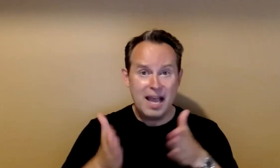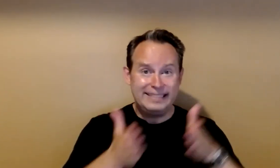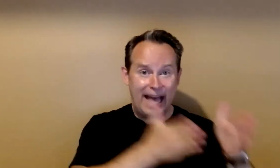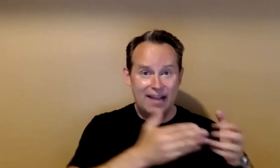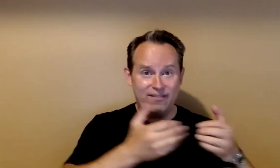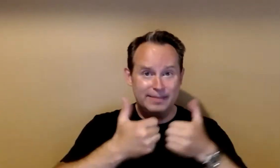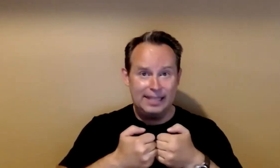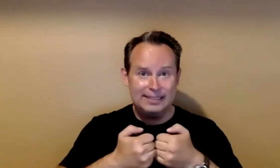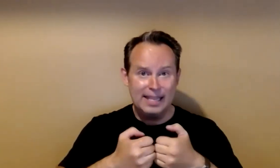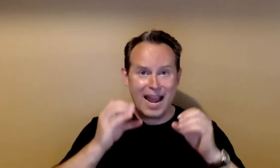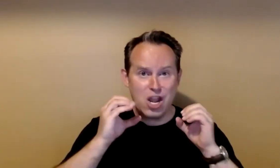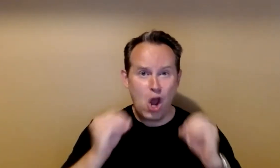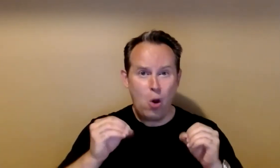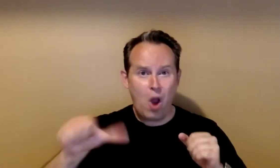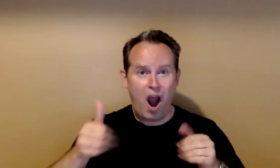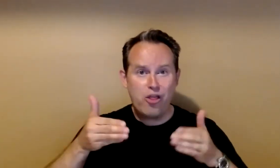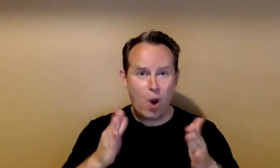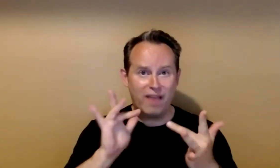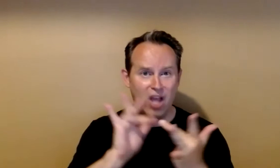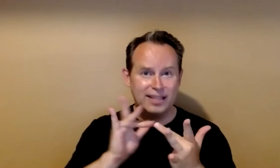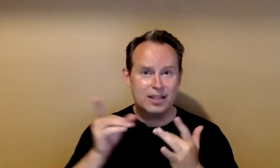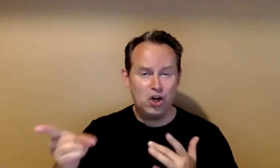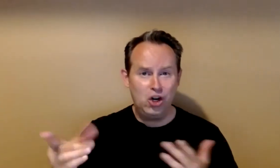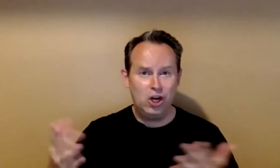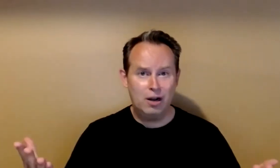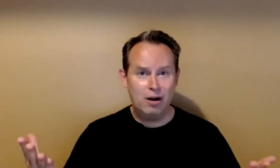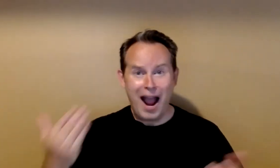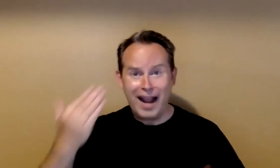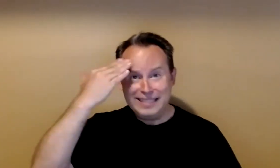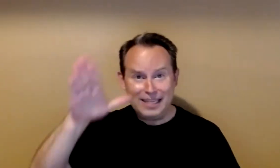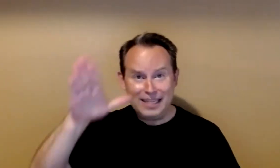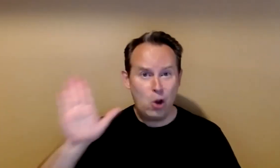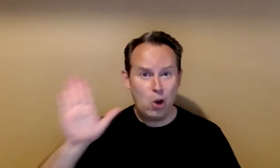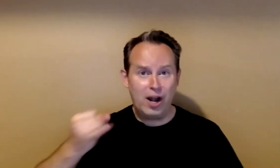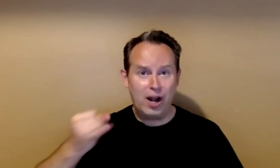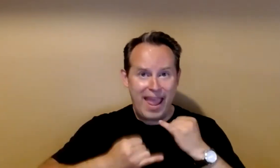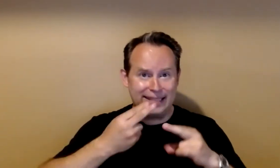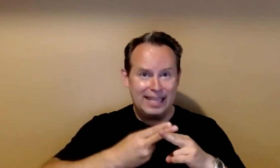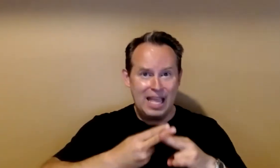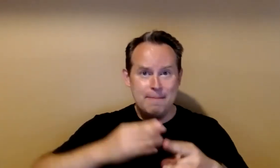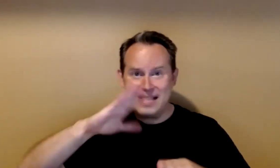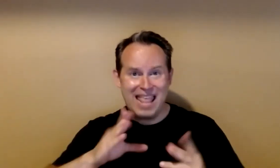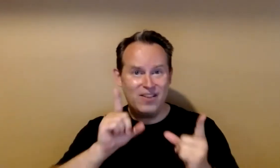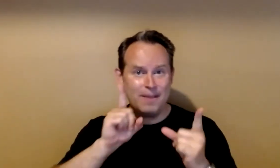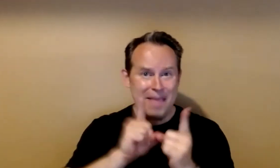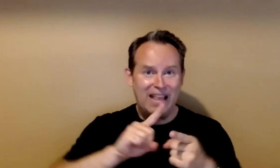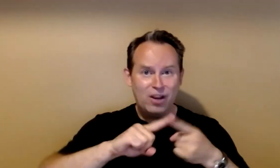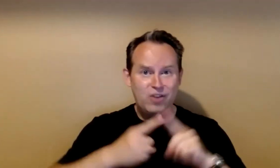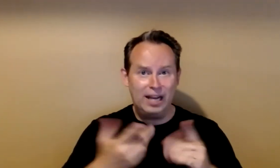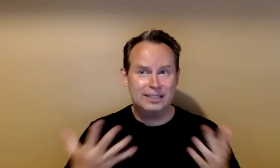The worst part is, aside from texting, I had no other way of contacting her. I didn't even know her last name and I never